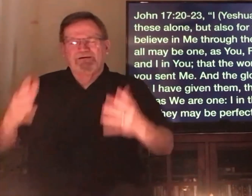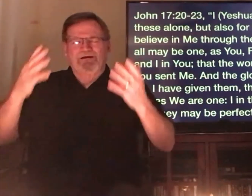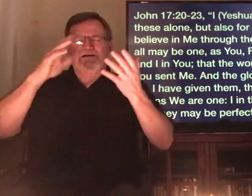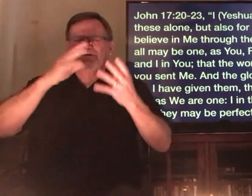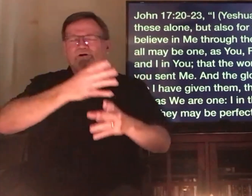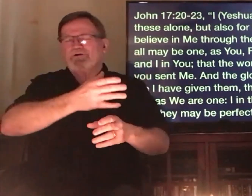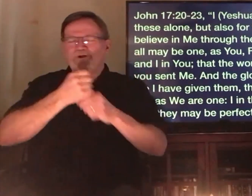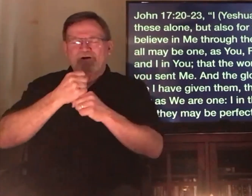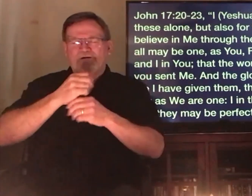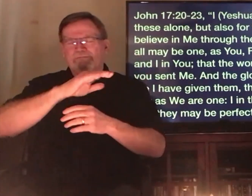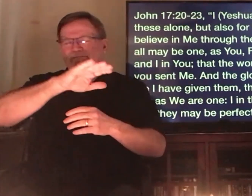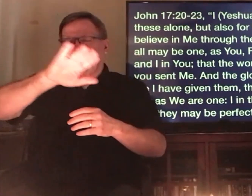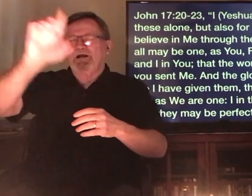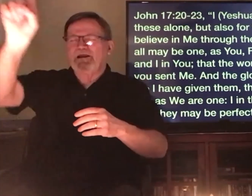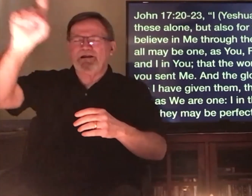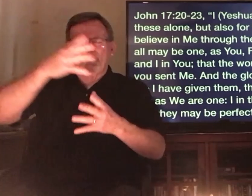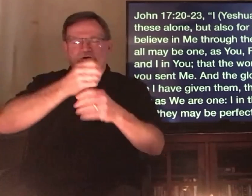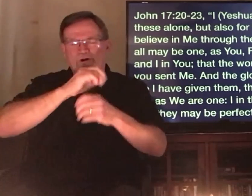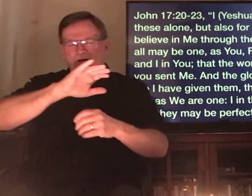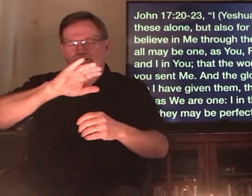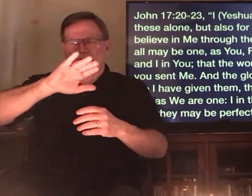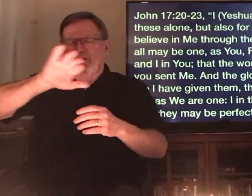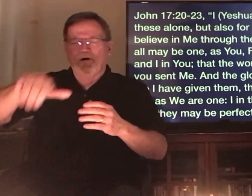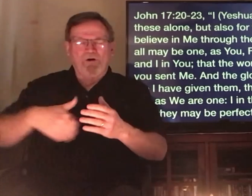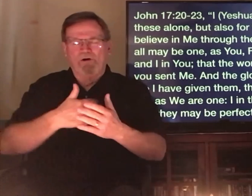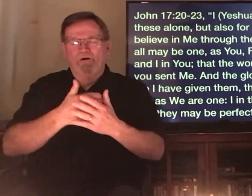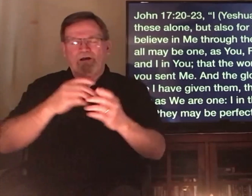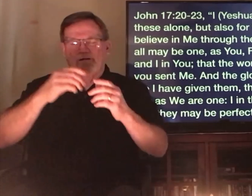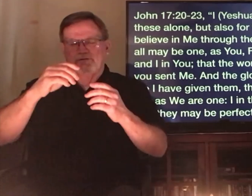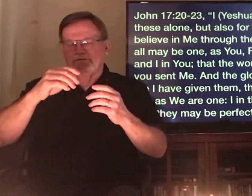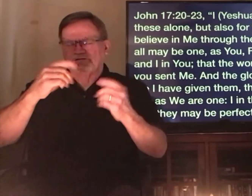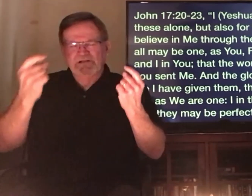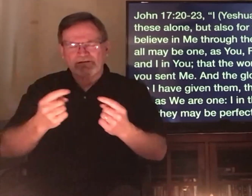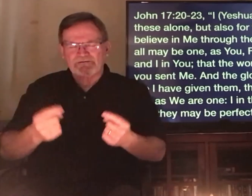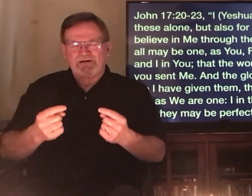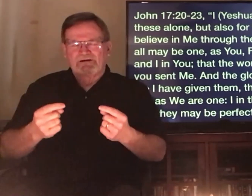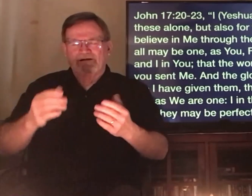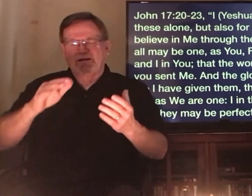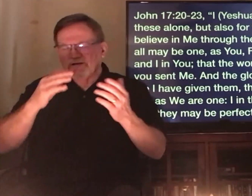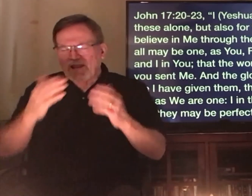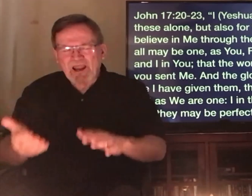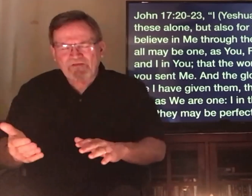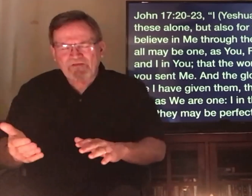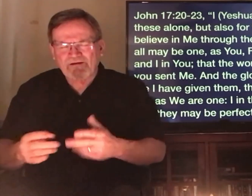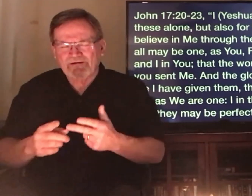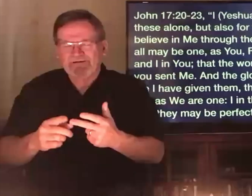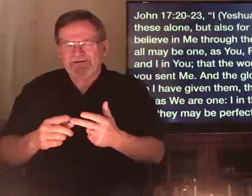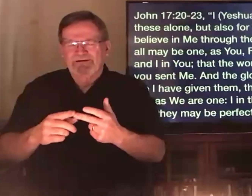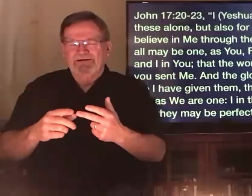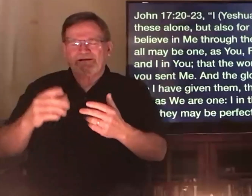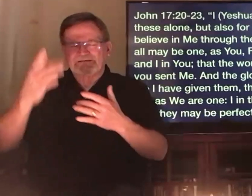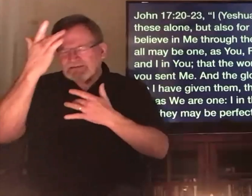believing one. Same. Yeshua, the Father, one. One. That the world may believe that